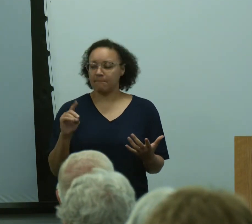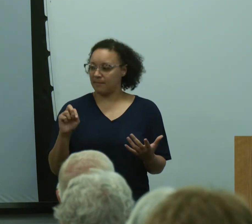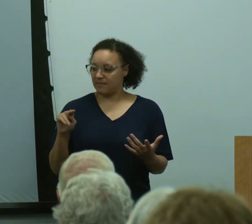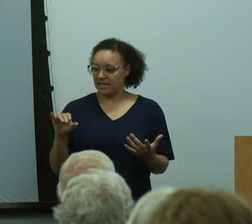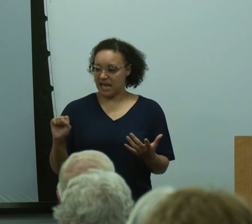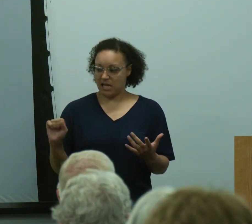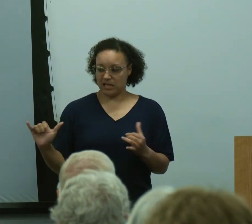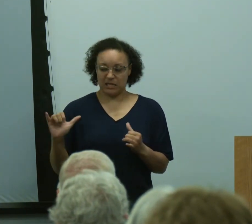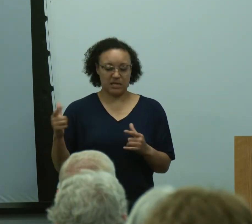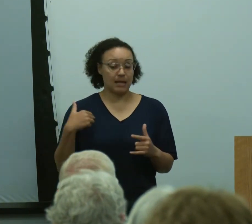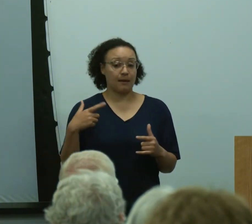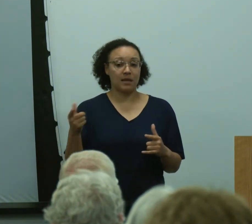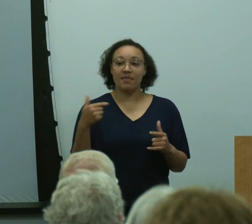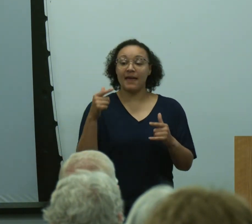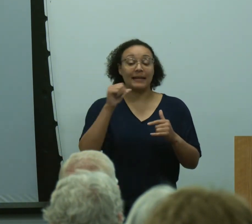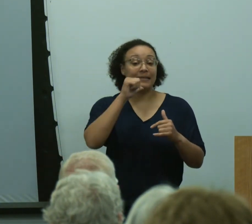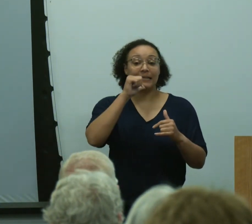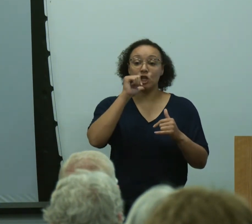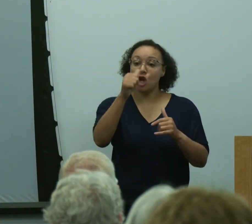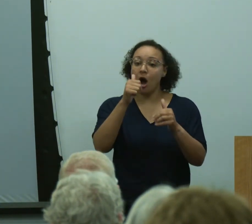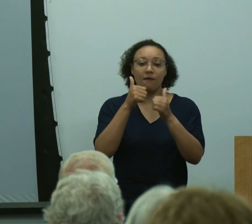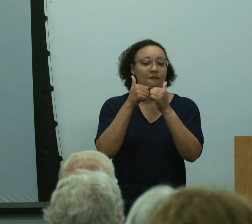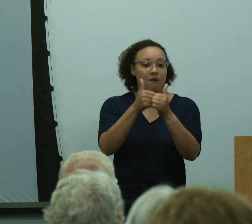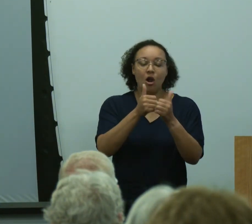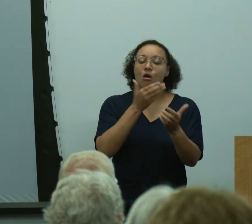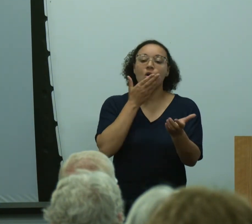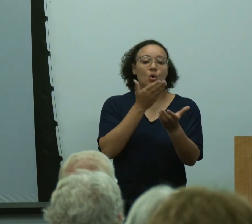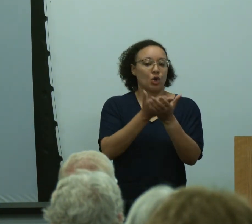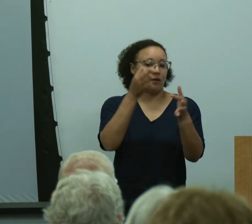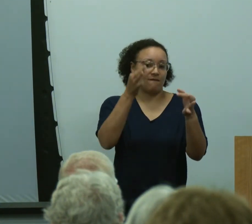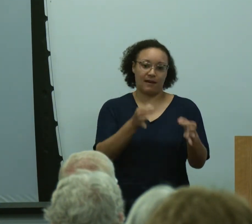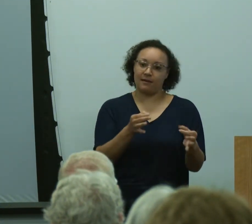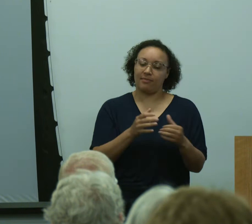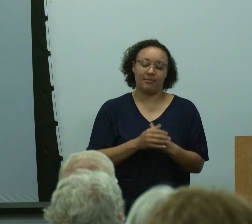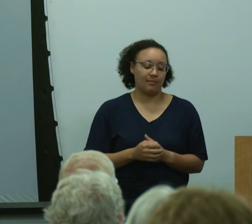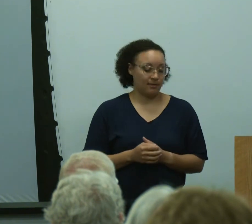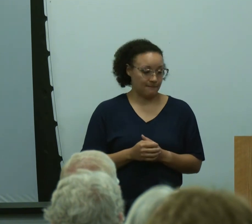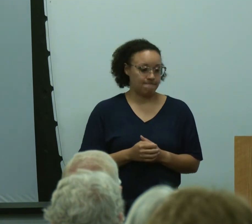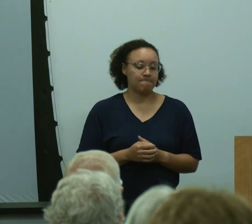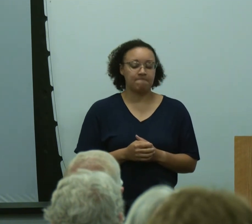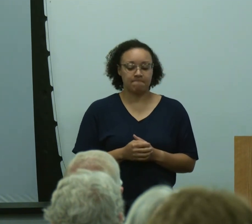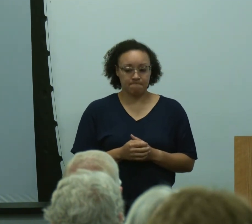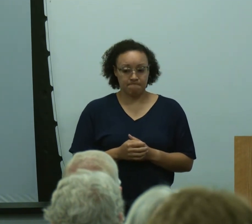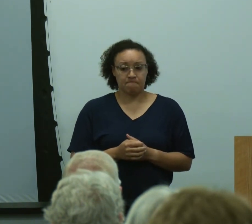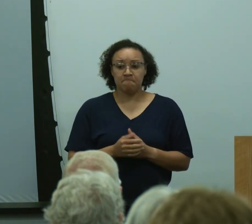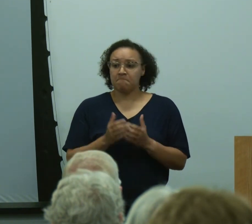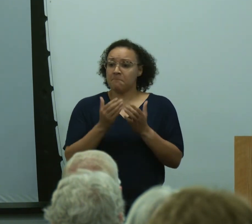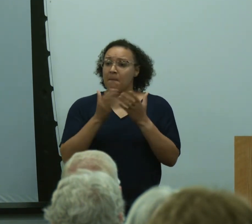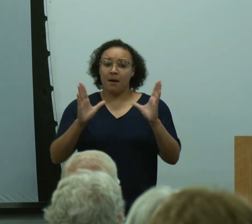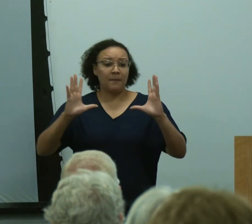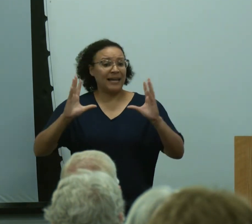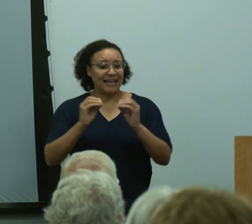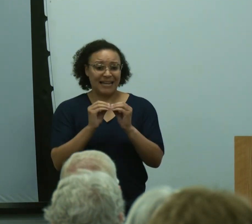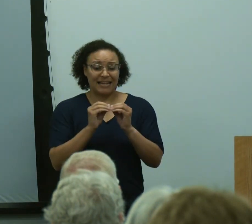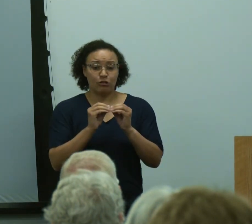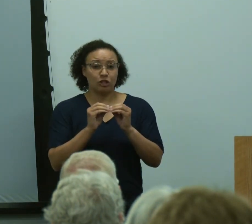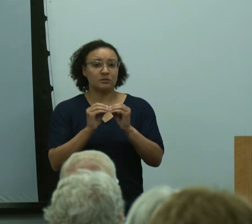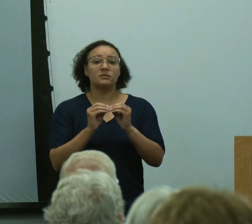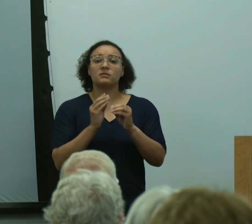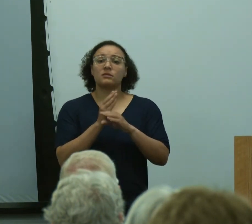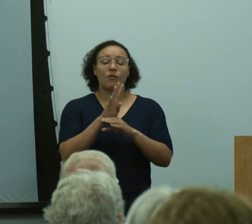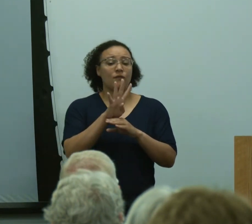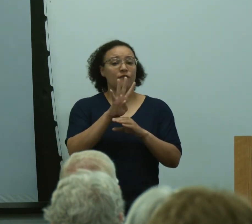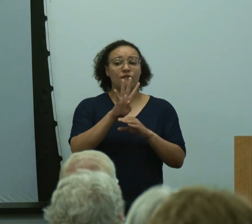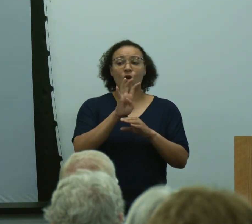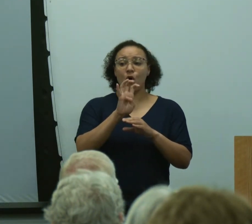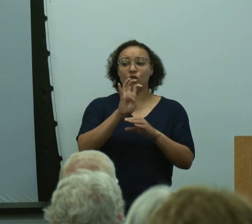didn't negotiate in good faith. Didn't negotiate in good faith. We had public hearings. 494 Ohio